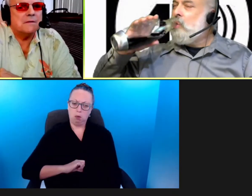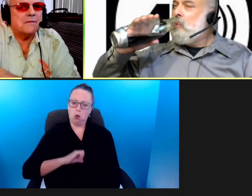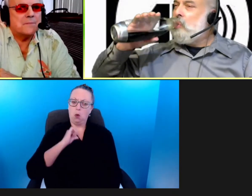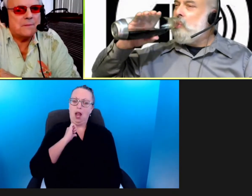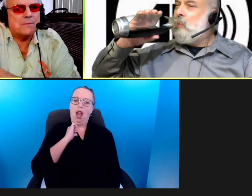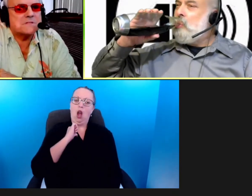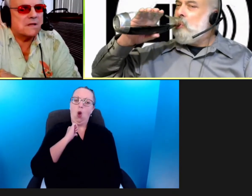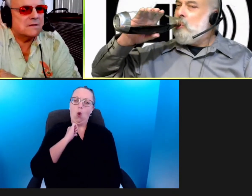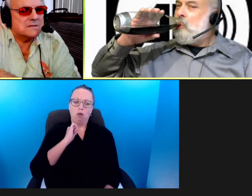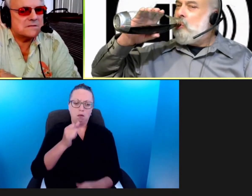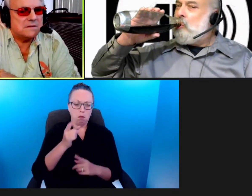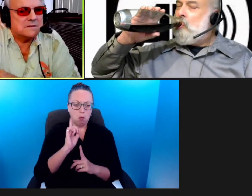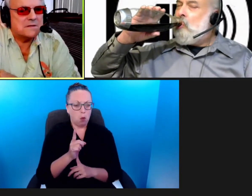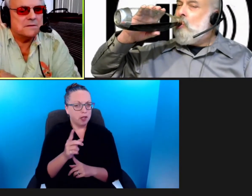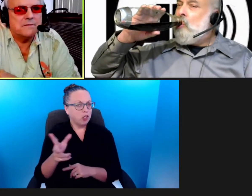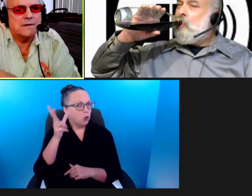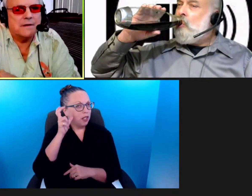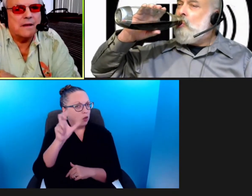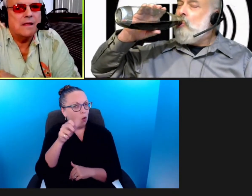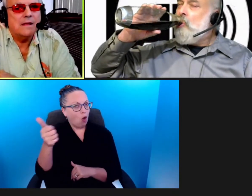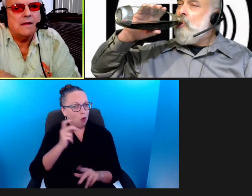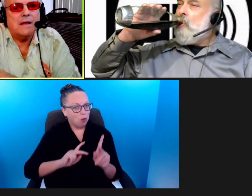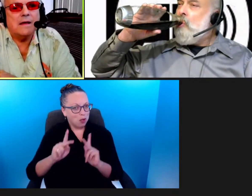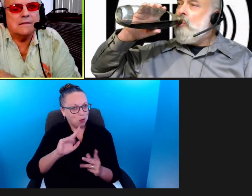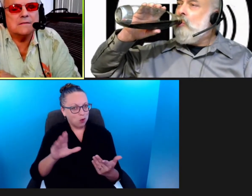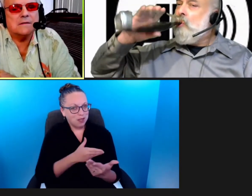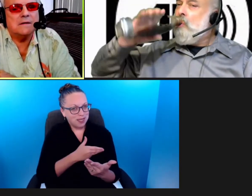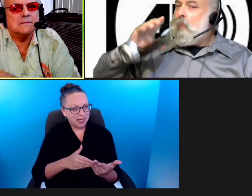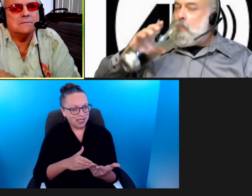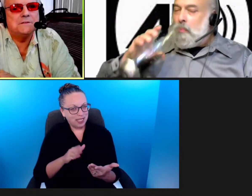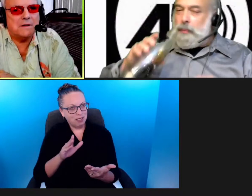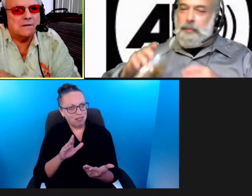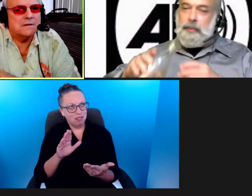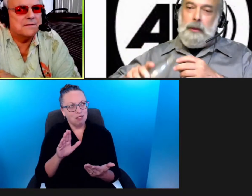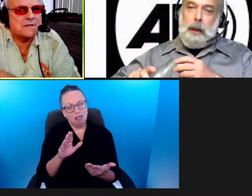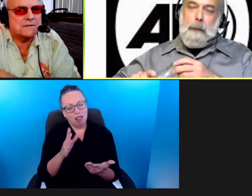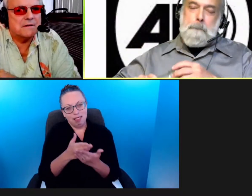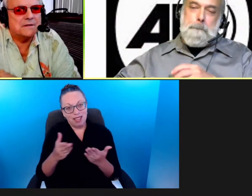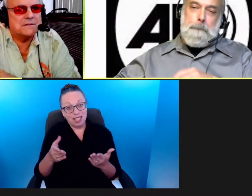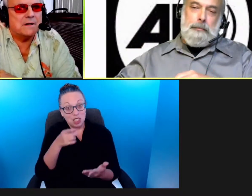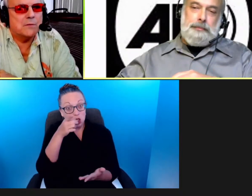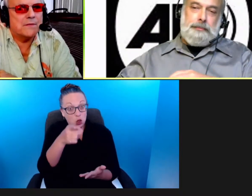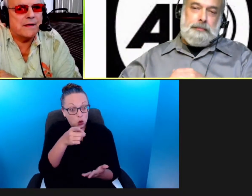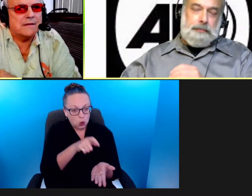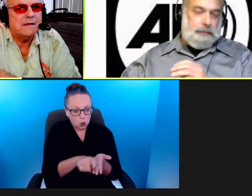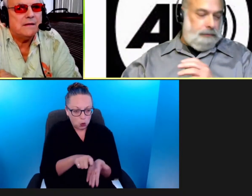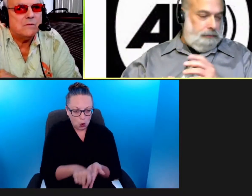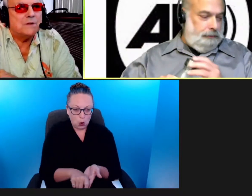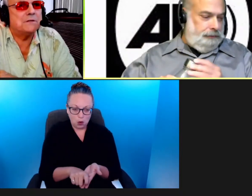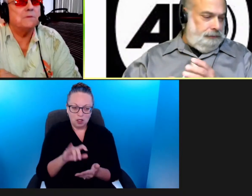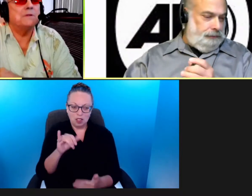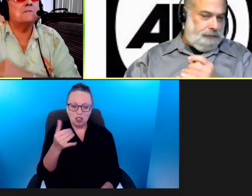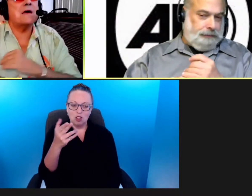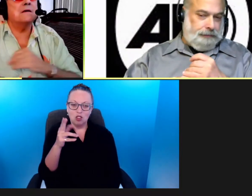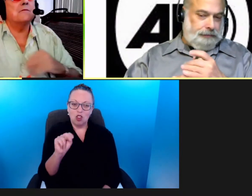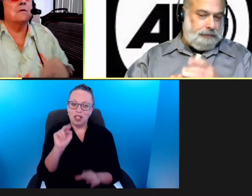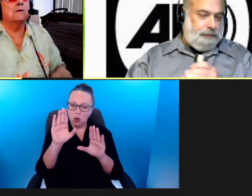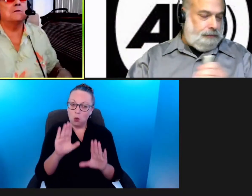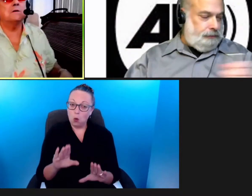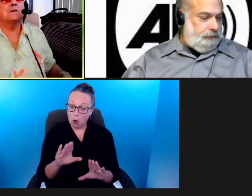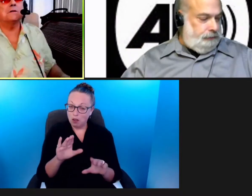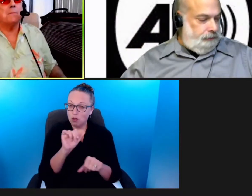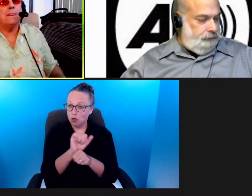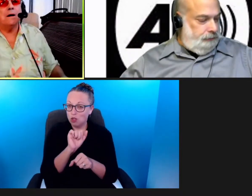you hear other people sing songs that you've written, and Jonna did such a great job with that. She sang for